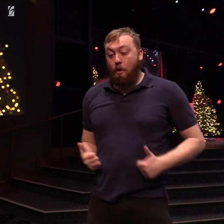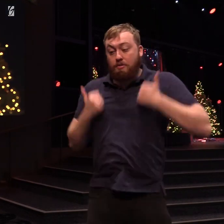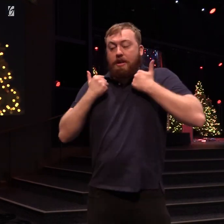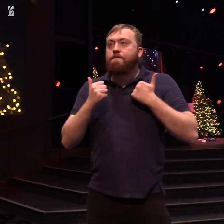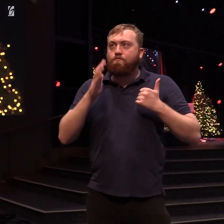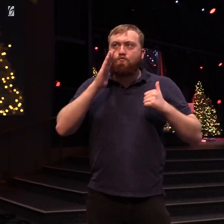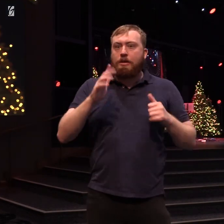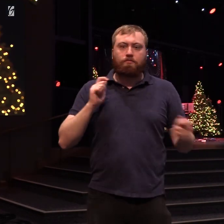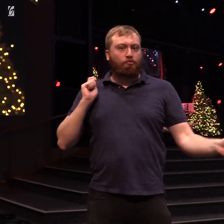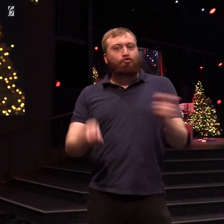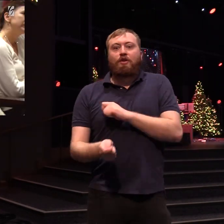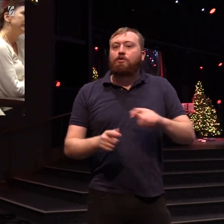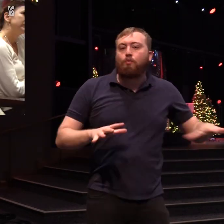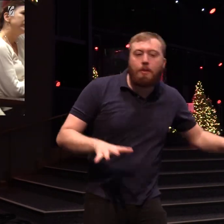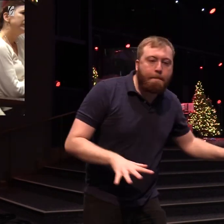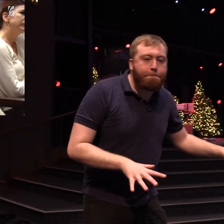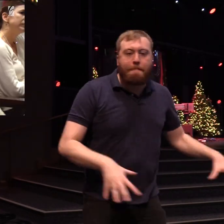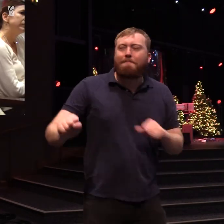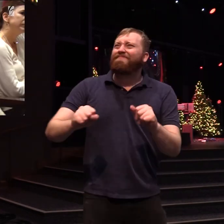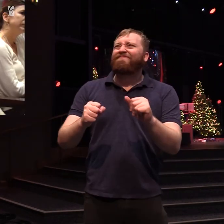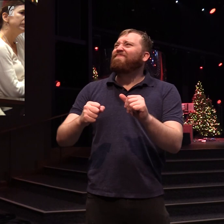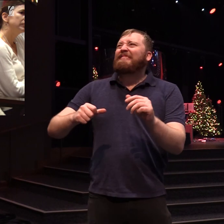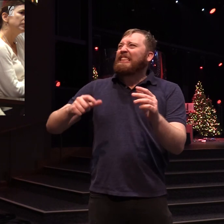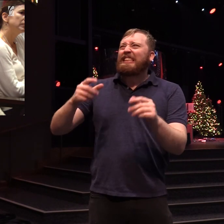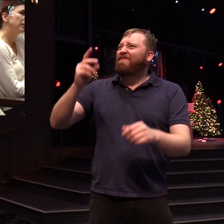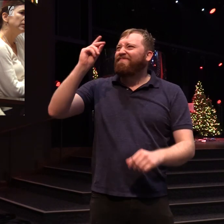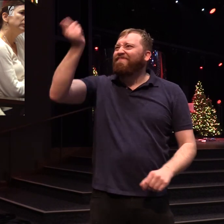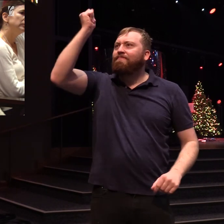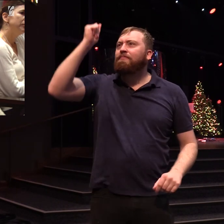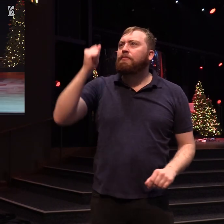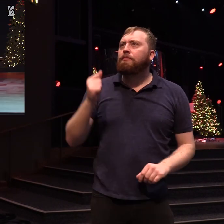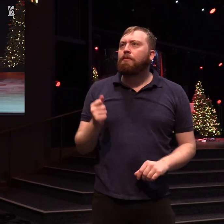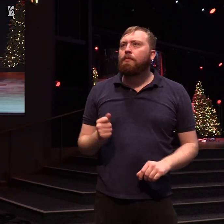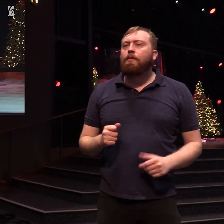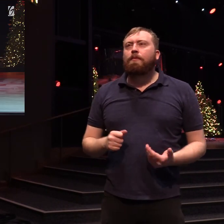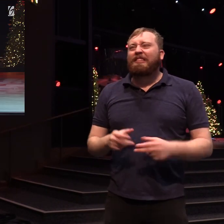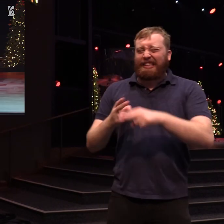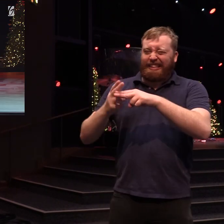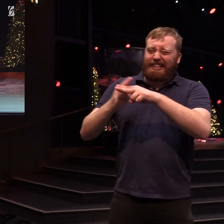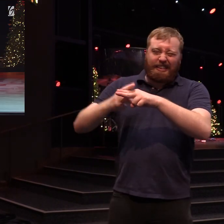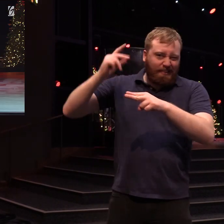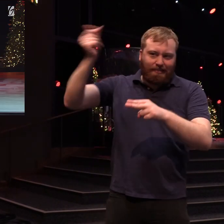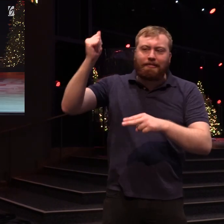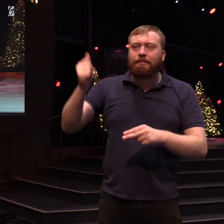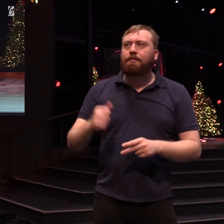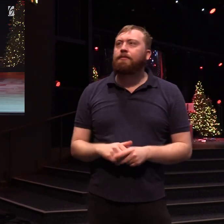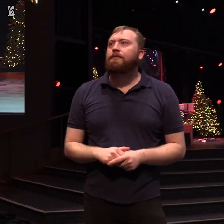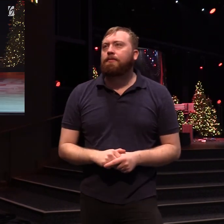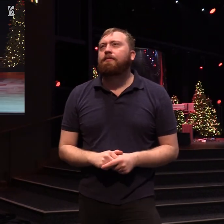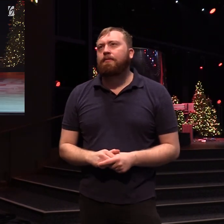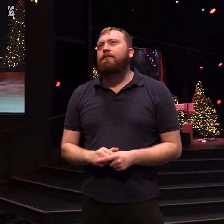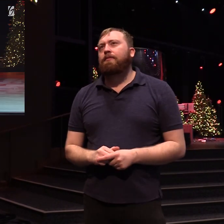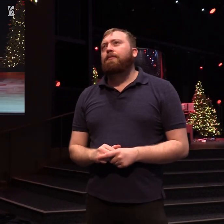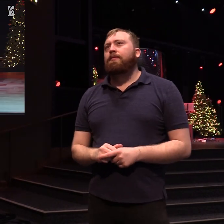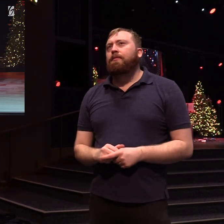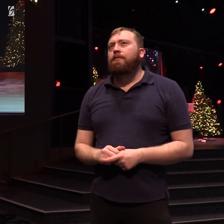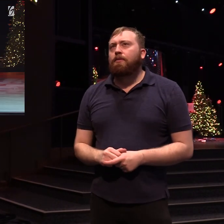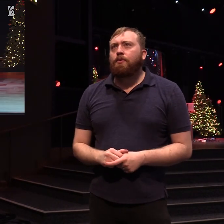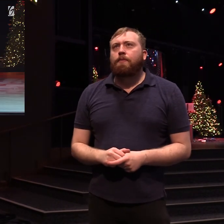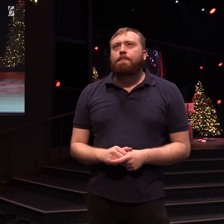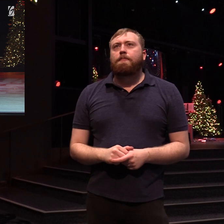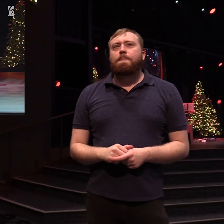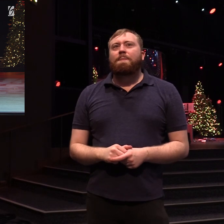a moment, in a moment, in the twinkling of an eye. That